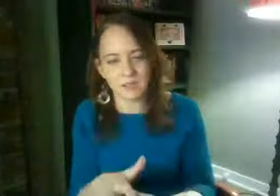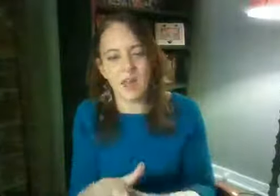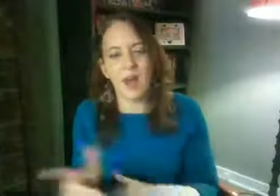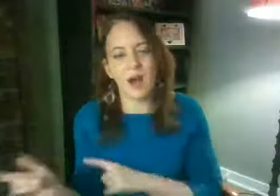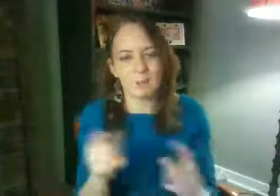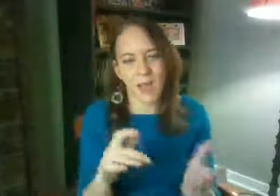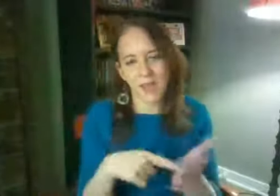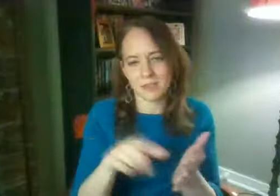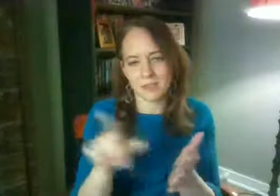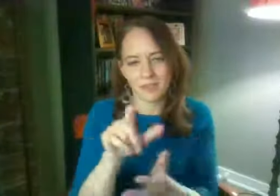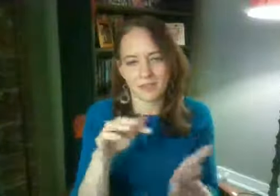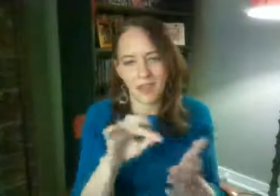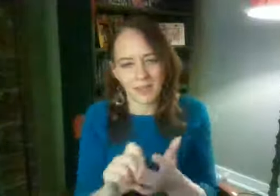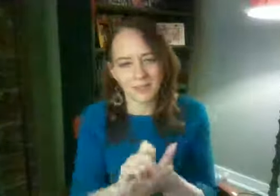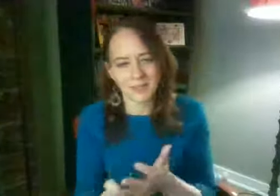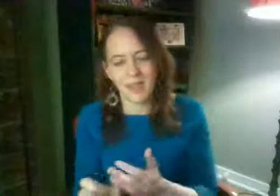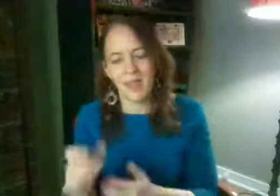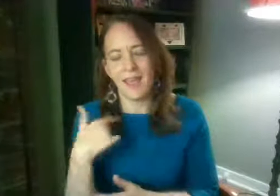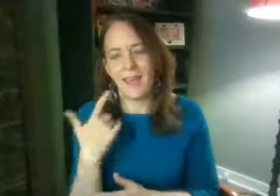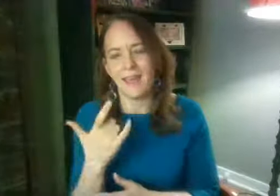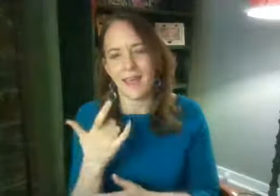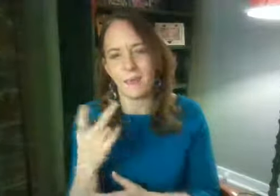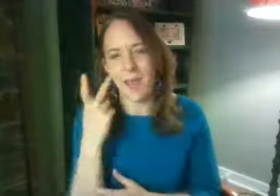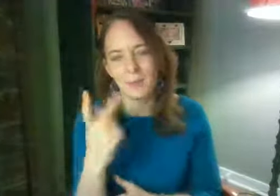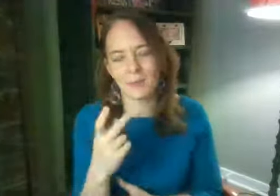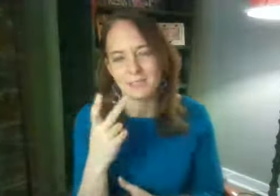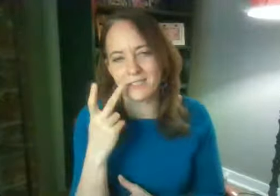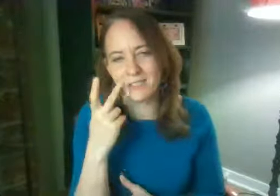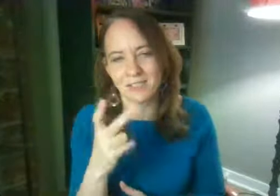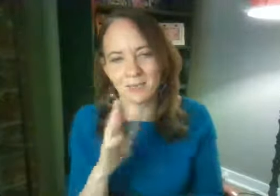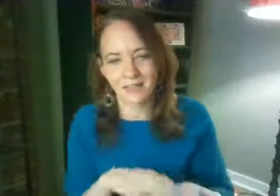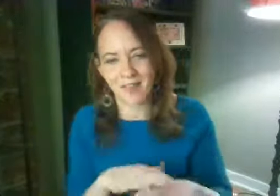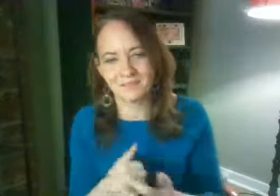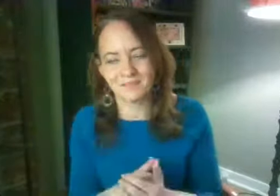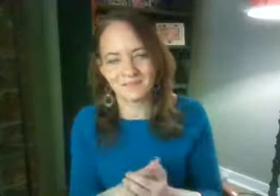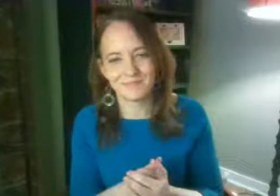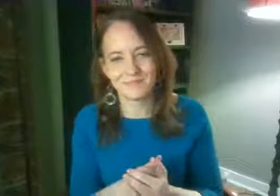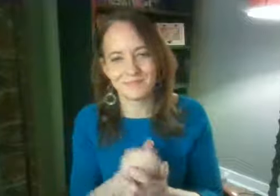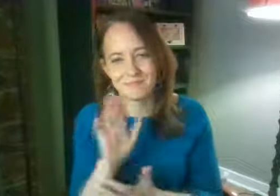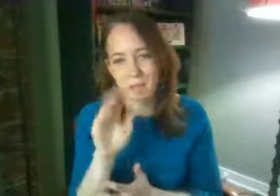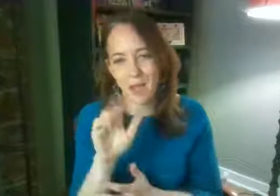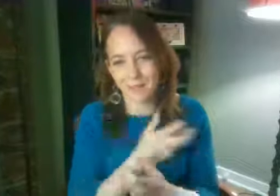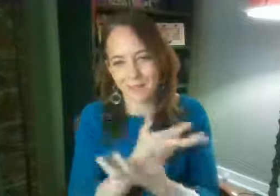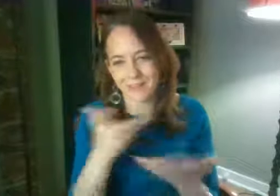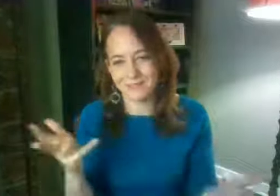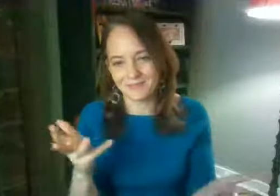questions, I'll come back and check the comments, and I'll be happy to see you online. Bye, everybody.